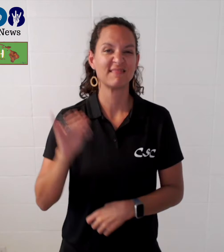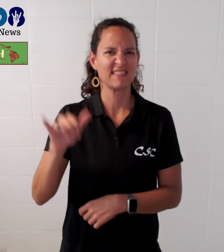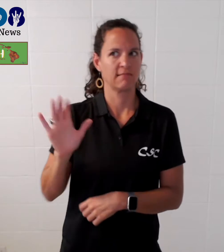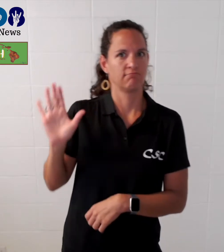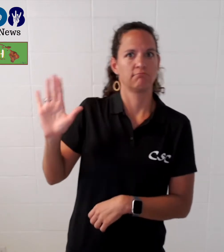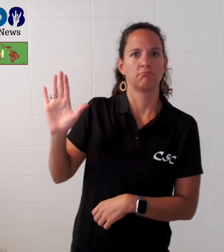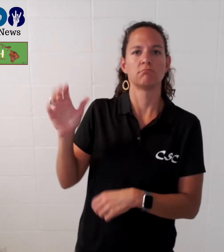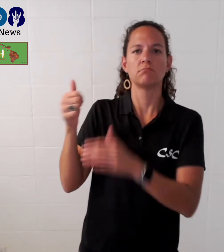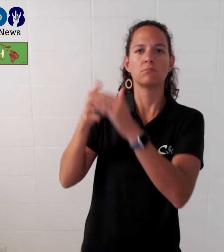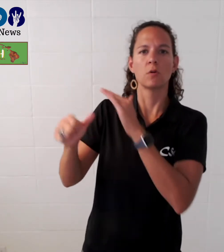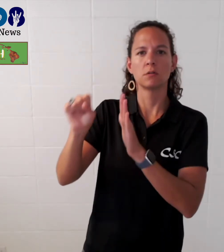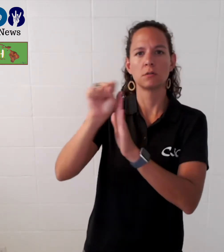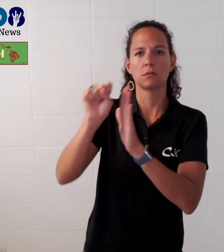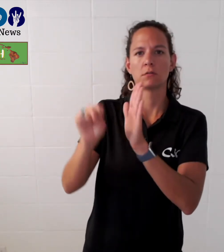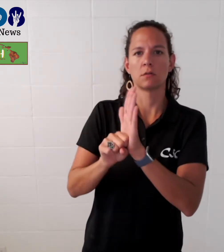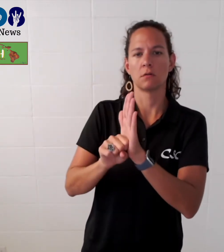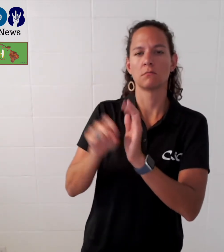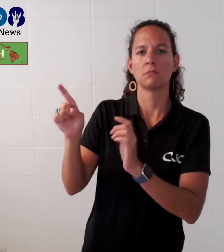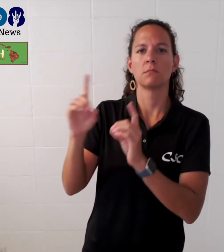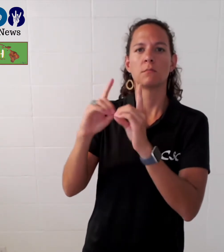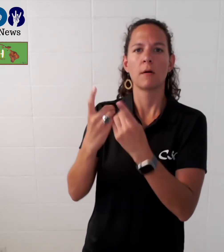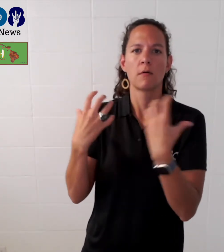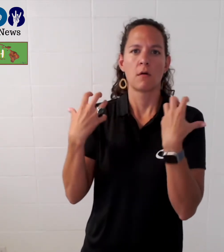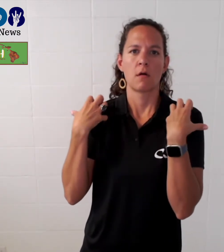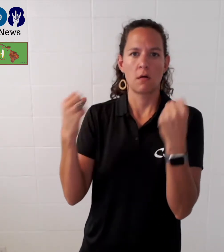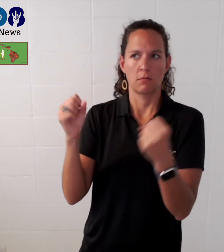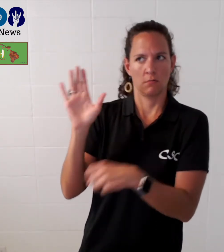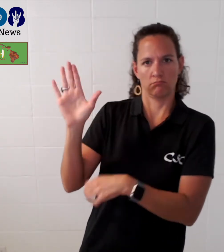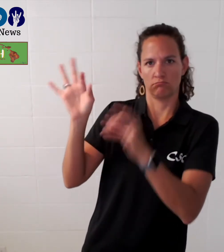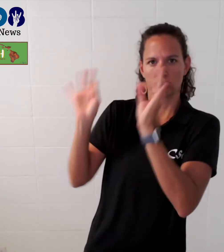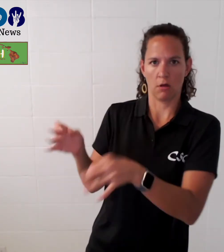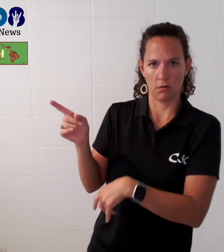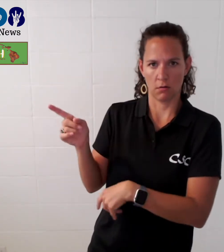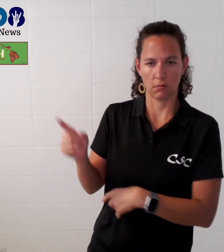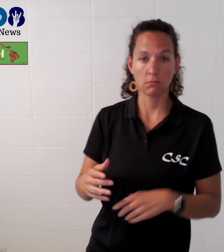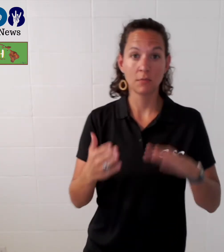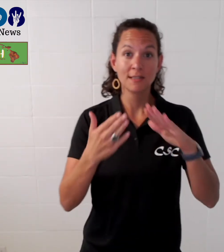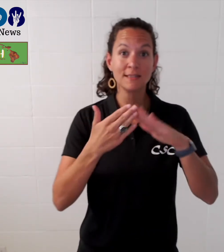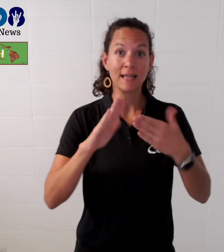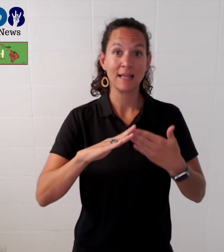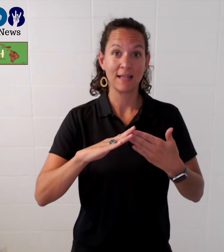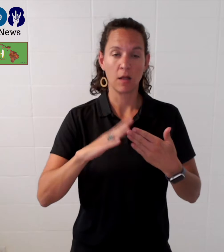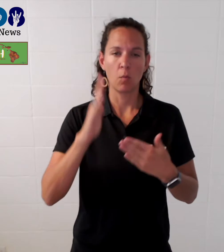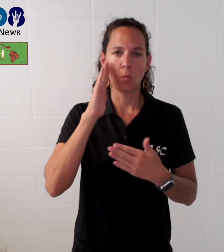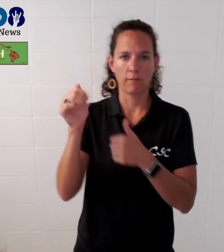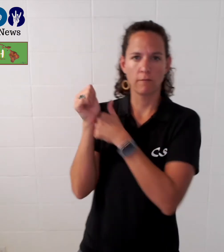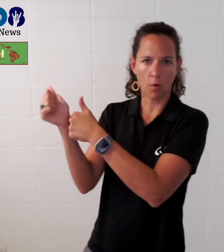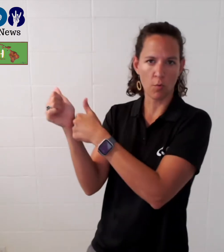The State Department of Health will make that determination. The city will follow